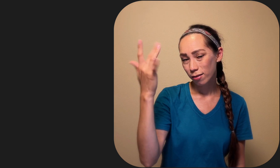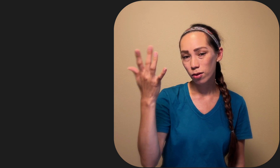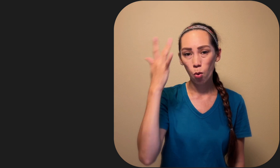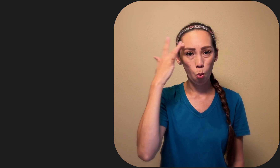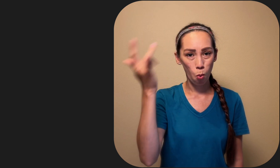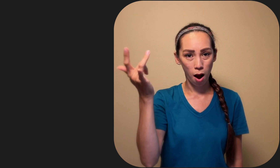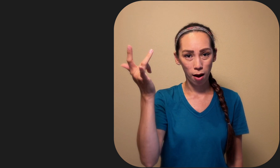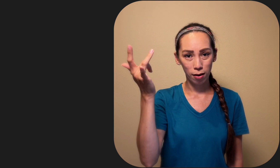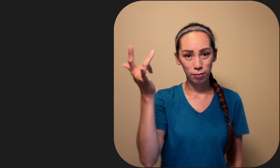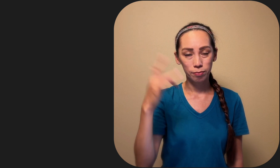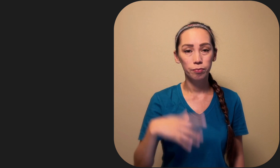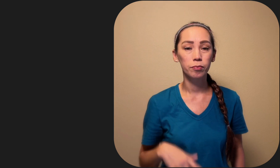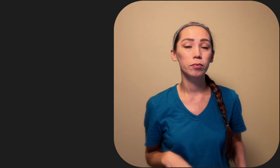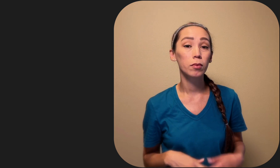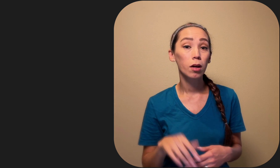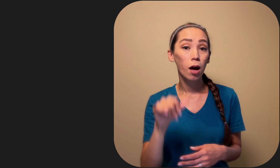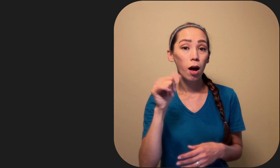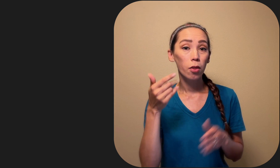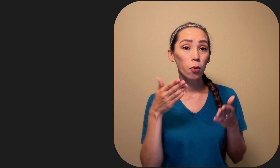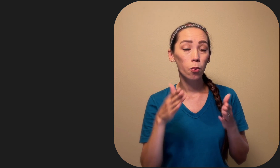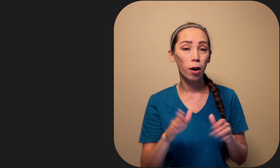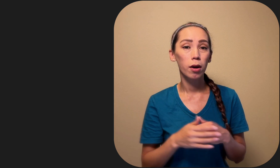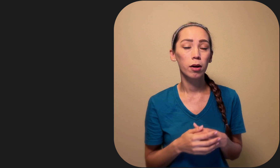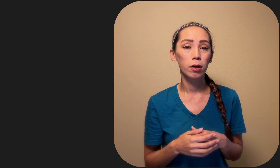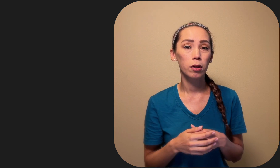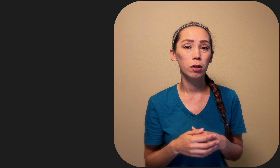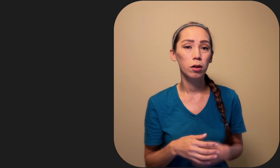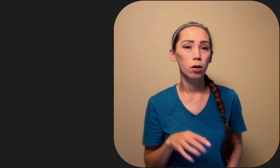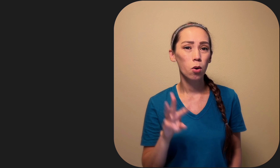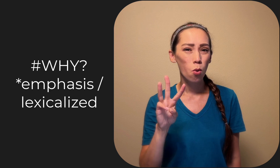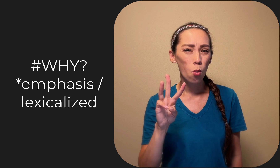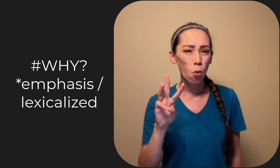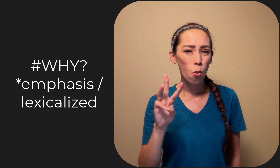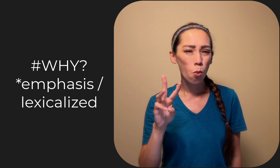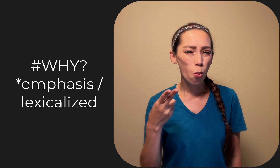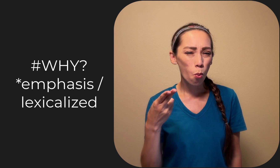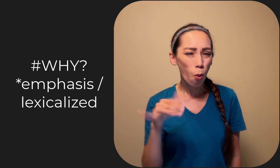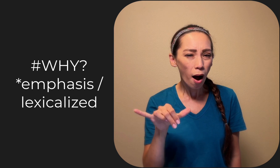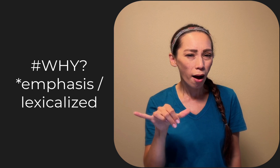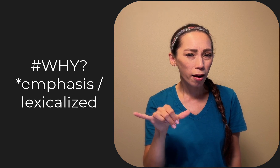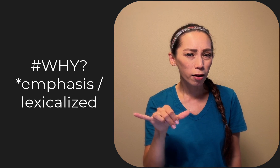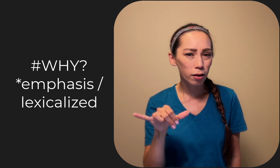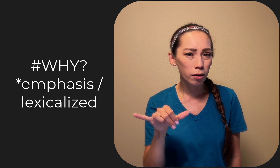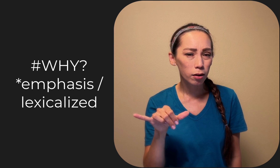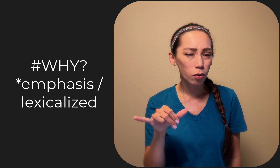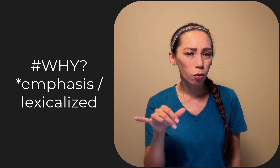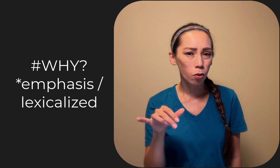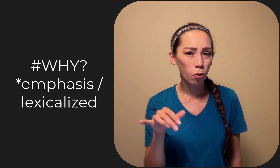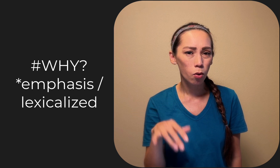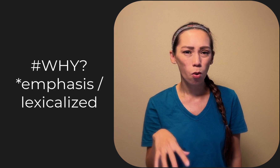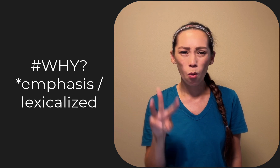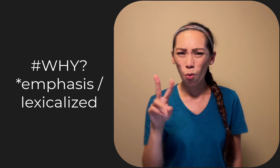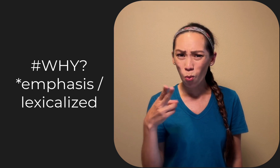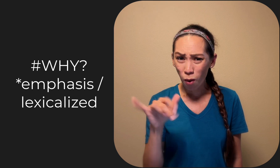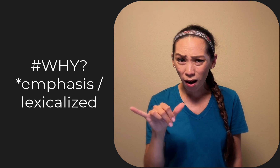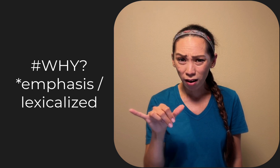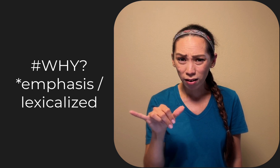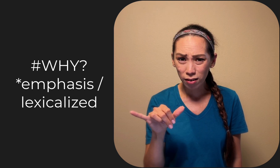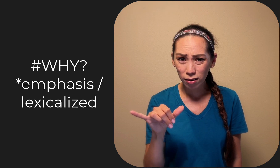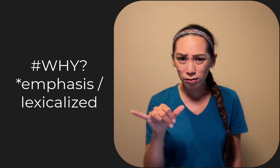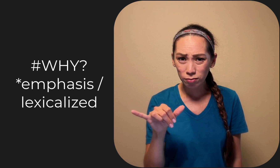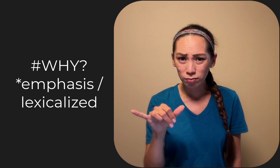Why. And then the last way you can sign Y is for emphasis. You would finger spell it